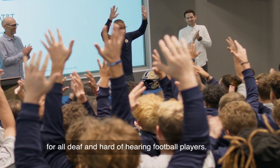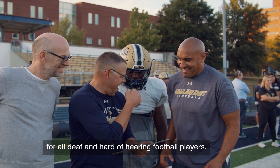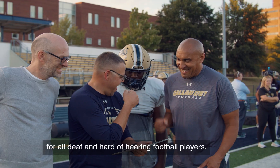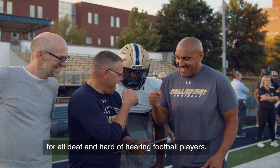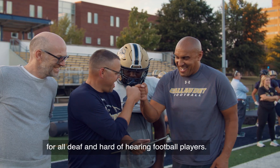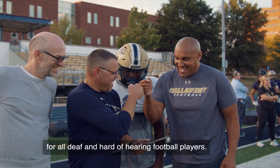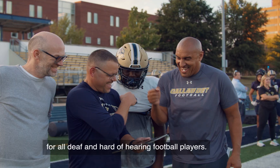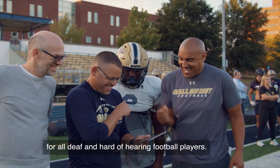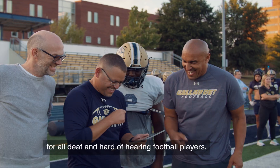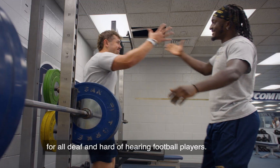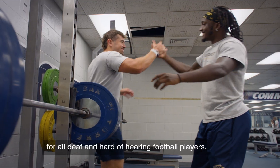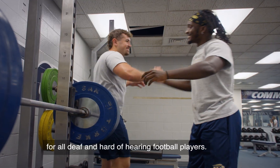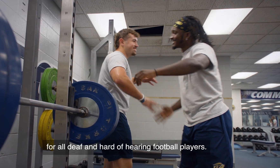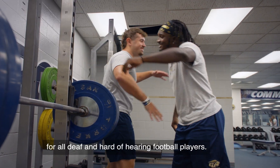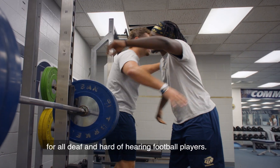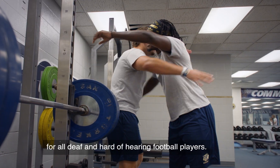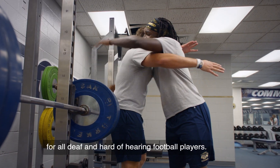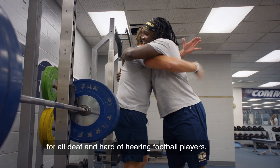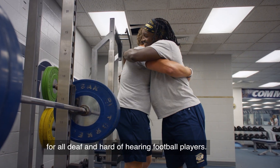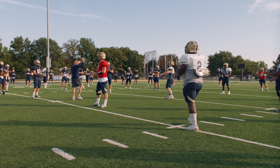all deaf and hard of hearing football players.